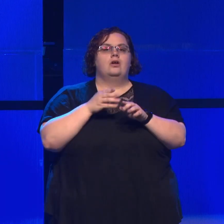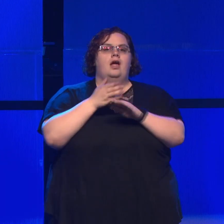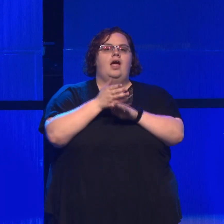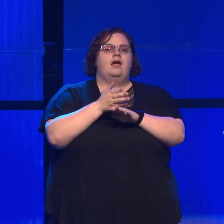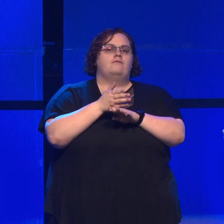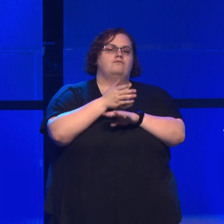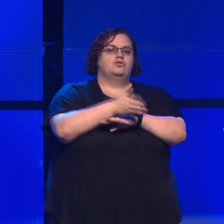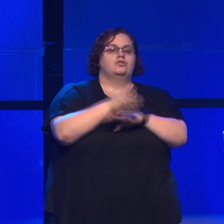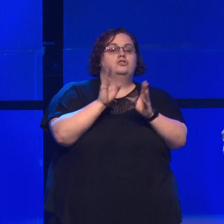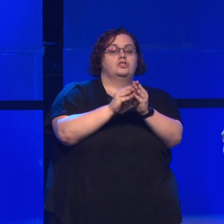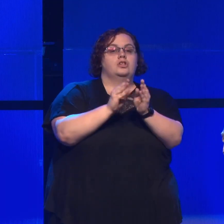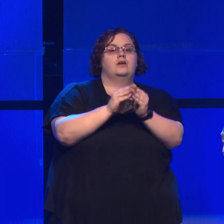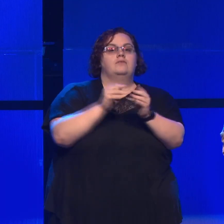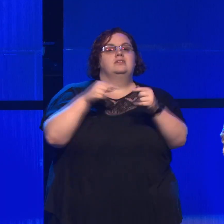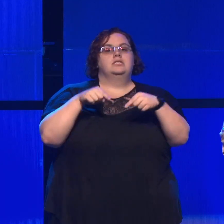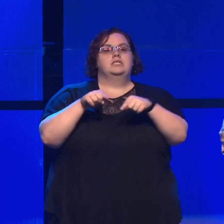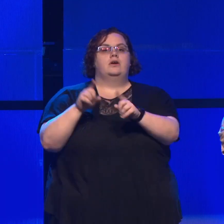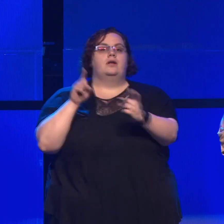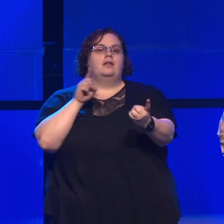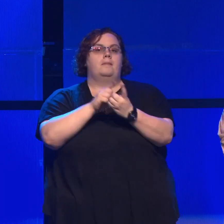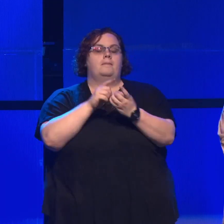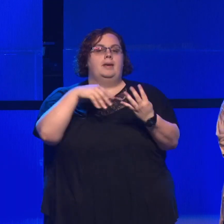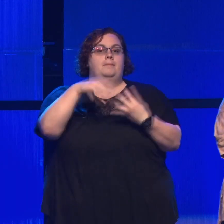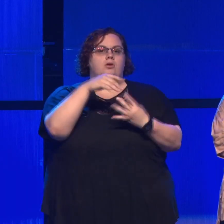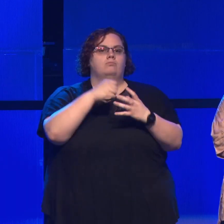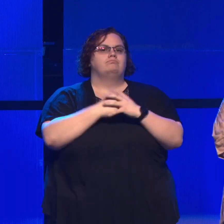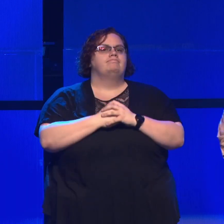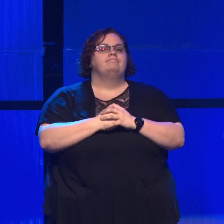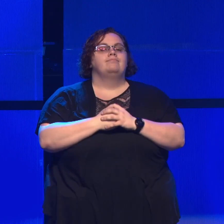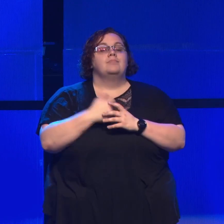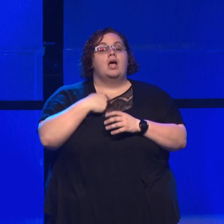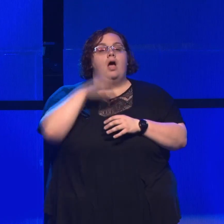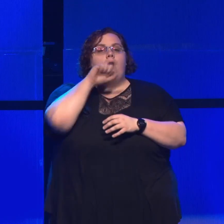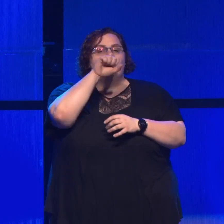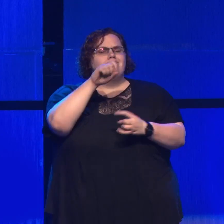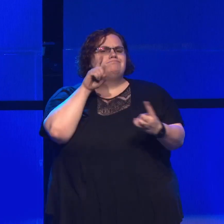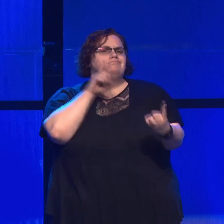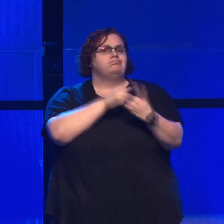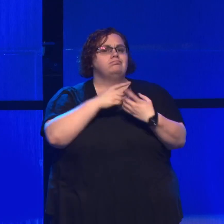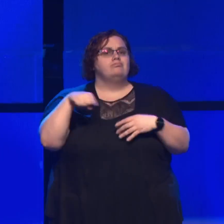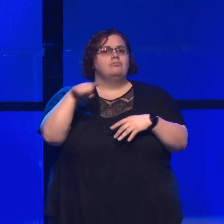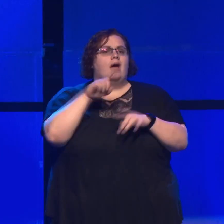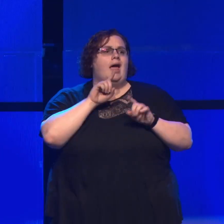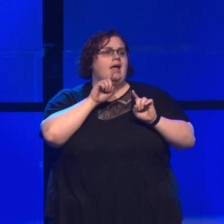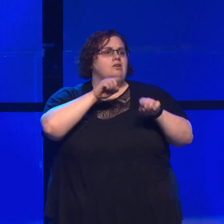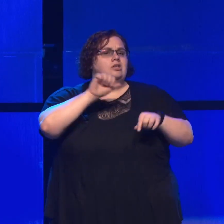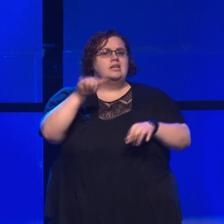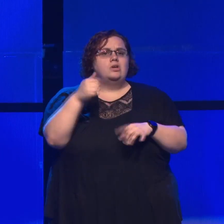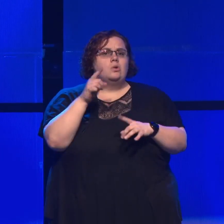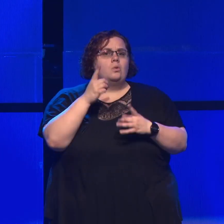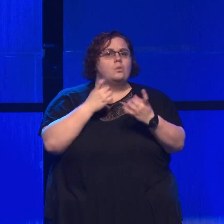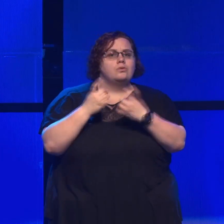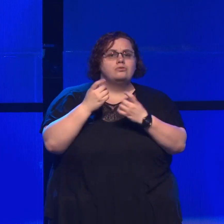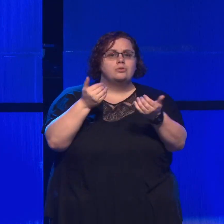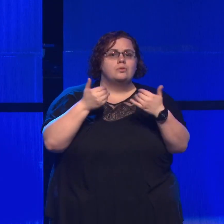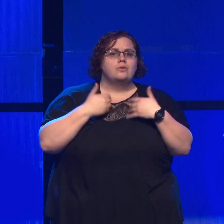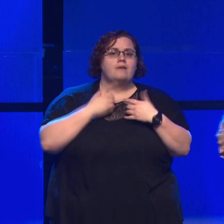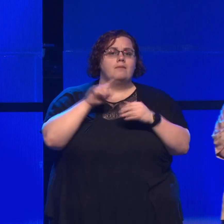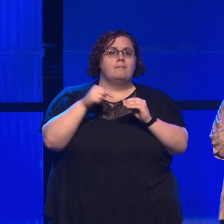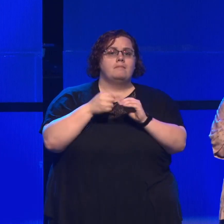today. I would love to meet you, answer any questions you might have about the church, so if you are new here, please come say hi to